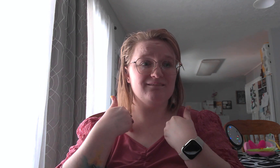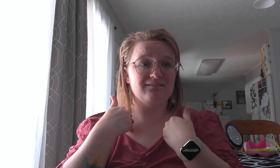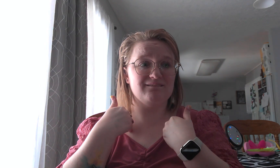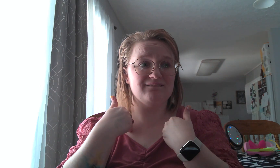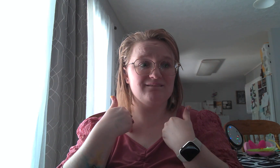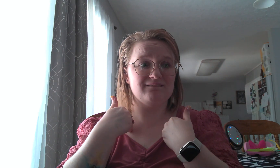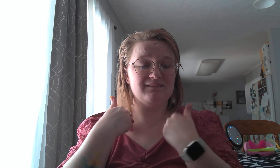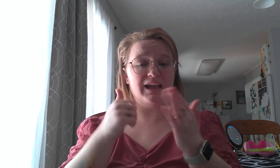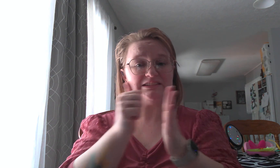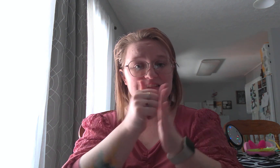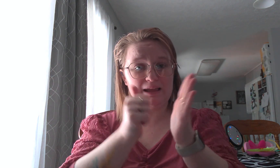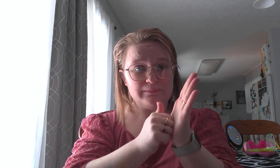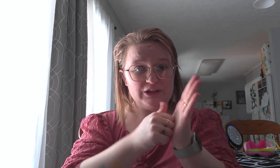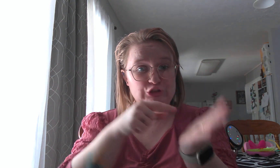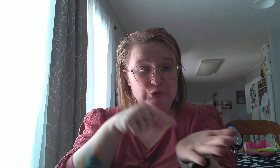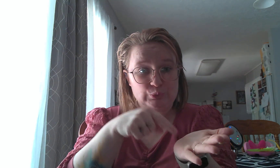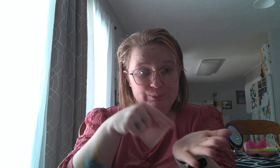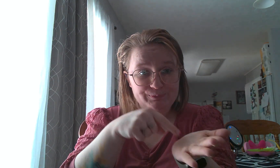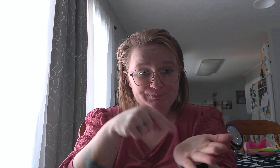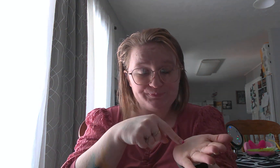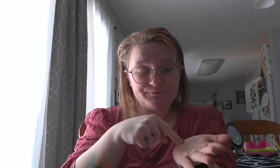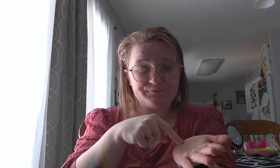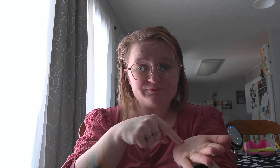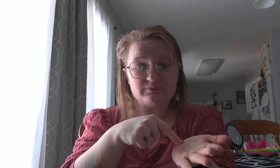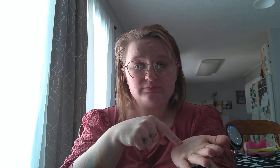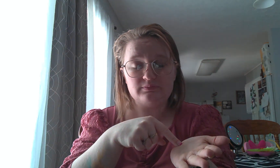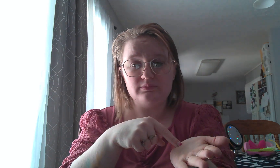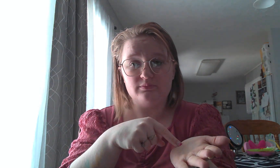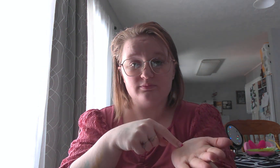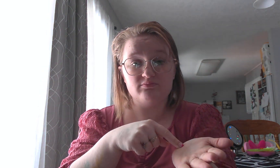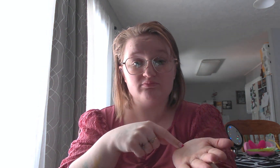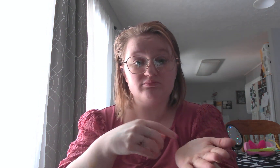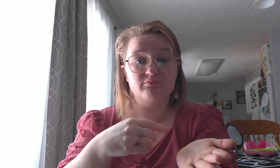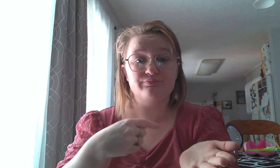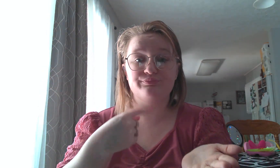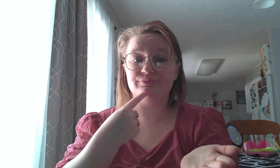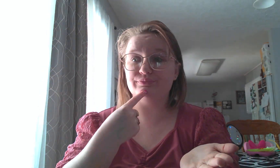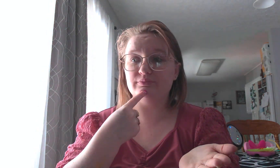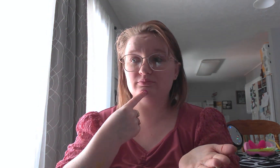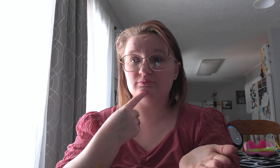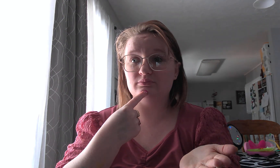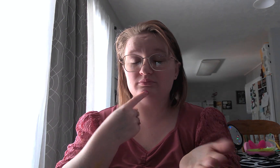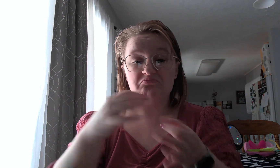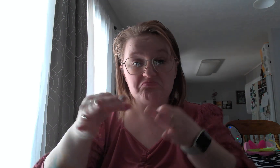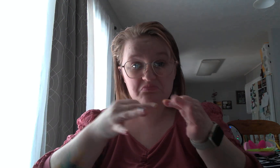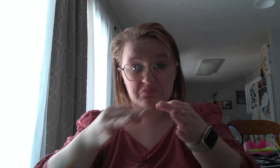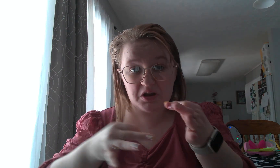Also, if I had an assignment due,